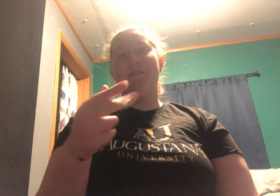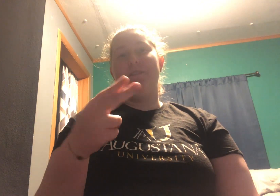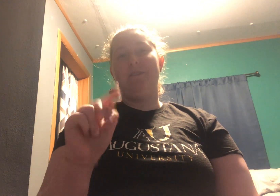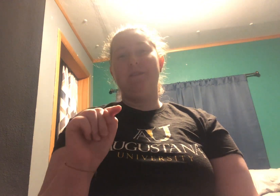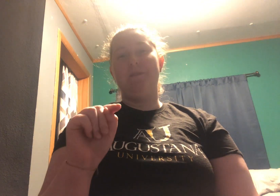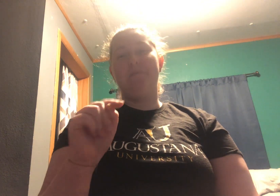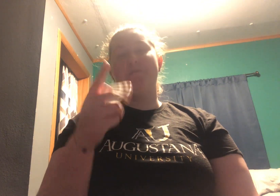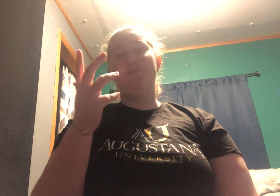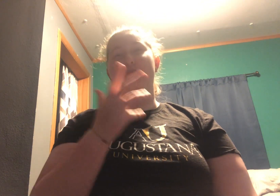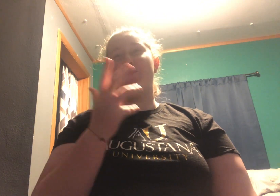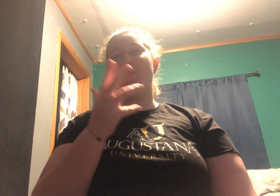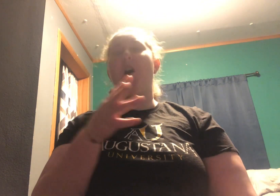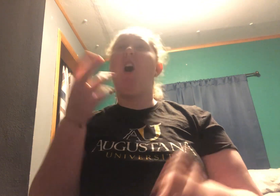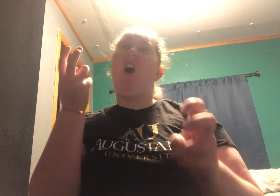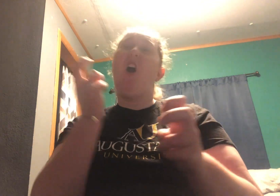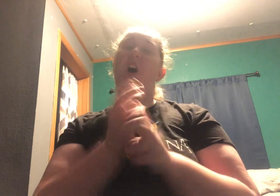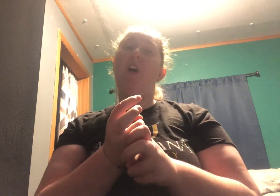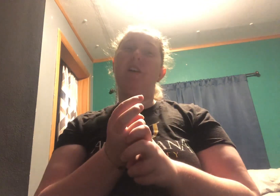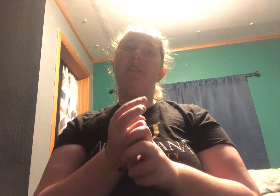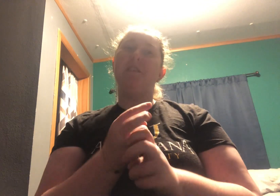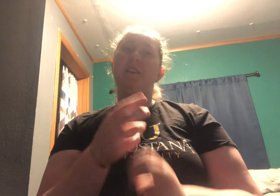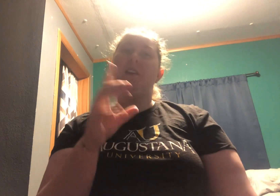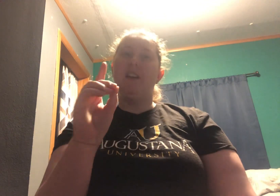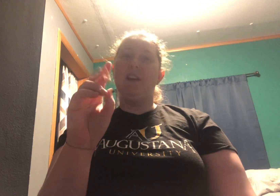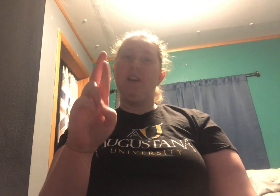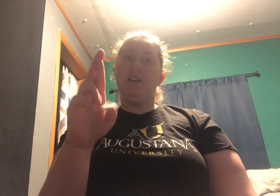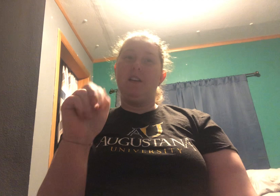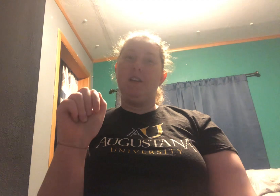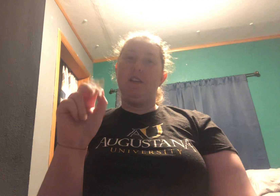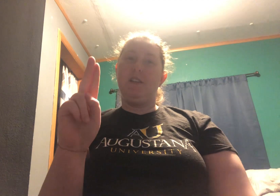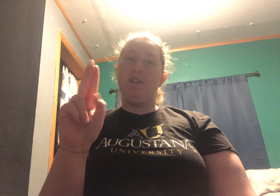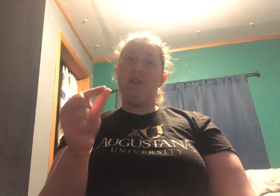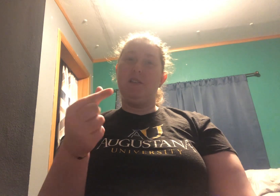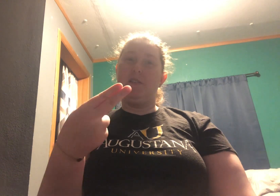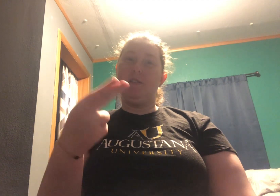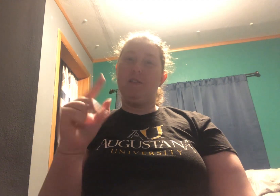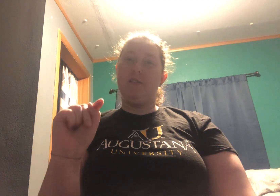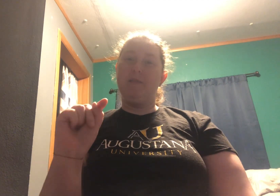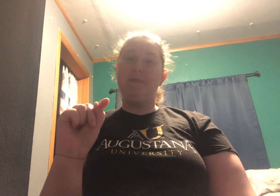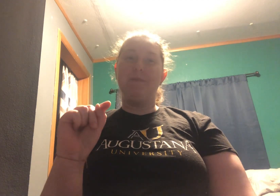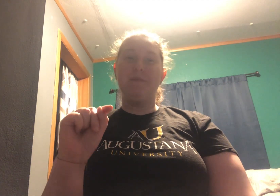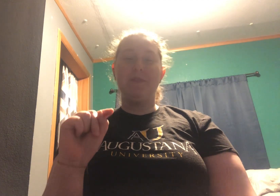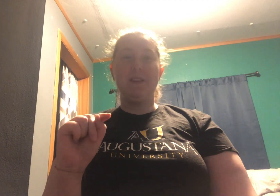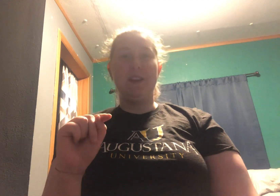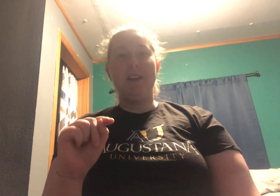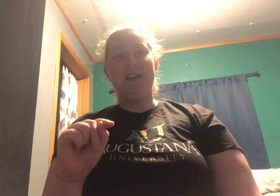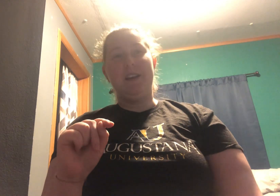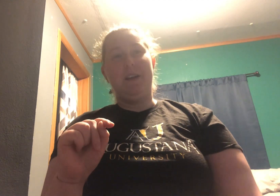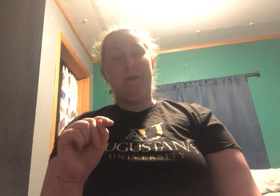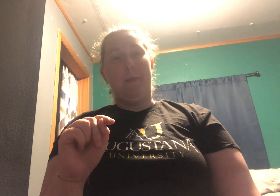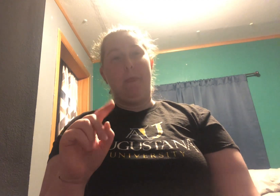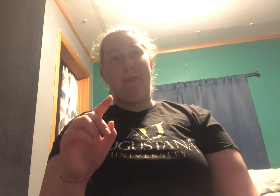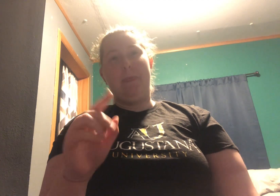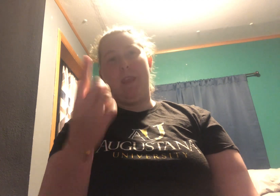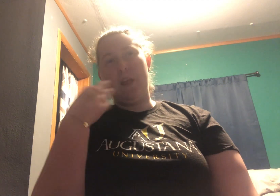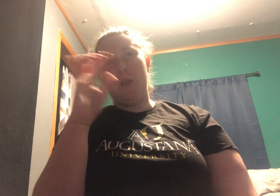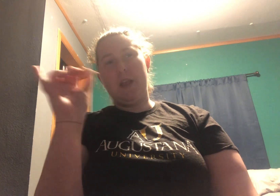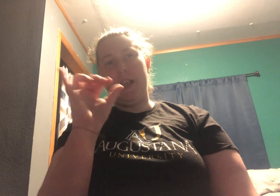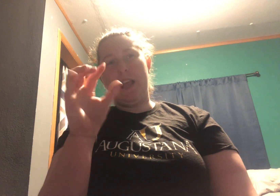a hard one, isn't it? Draft. Look at that, the GH, drought. It's like drought. It's like the